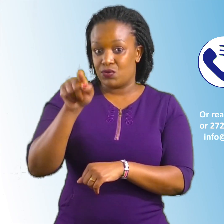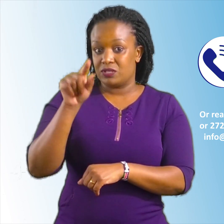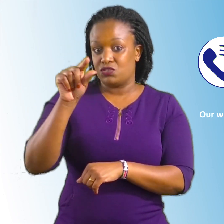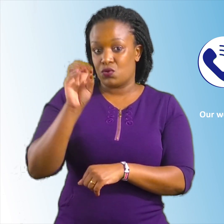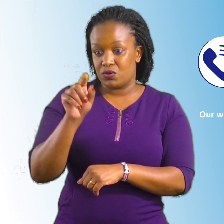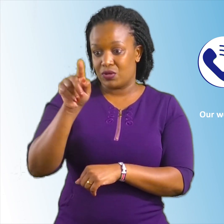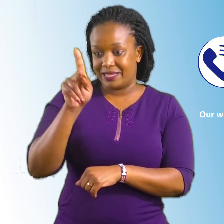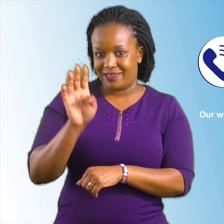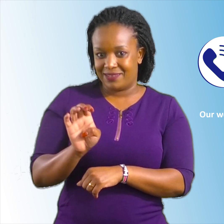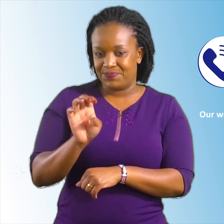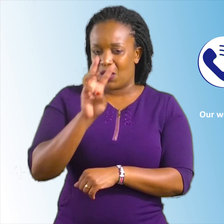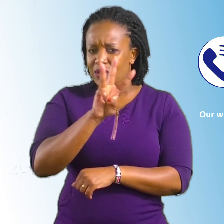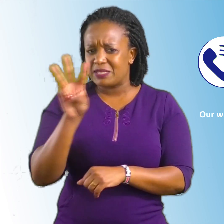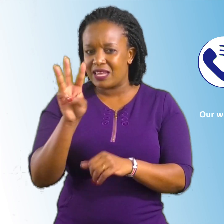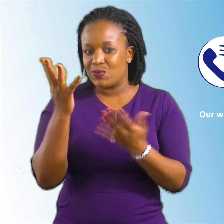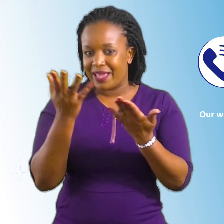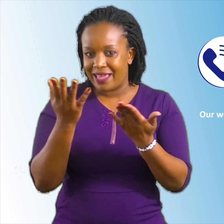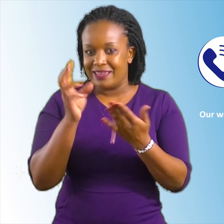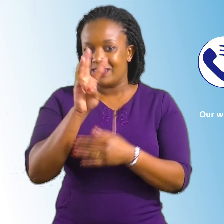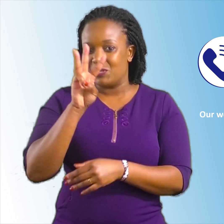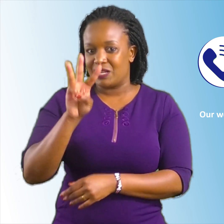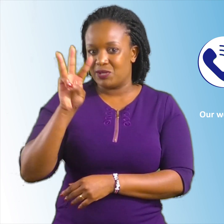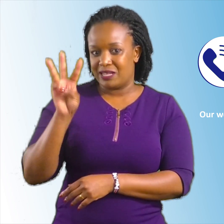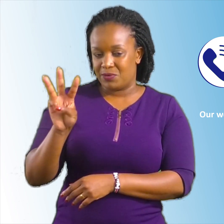info@wra.go.ke. Our website is